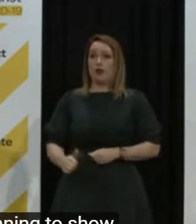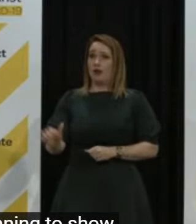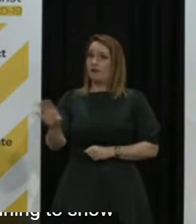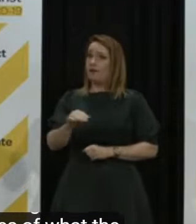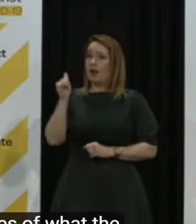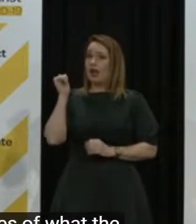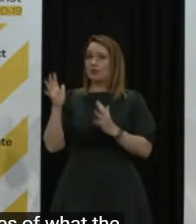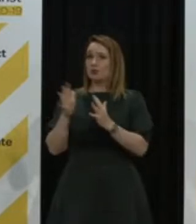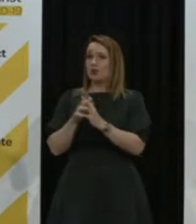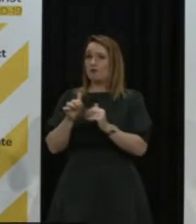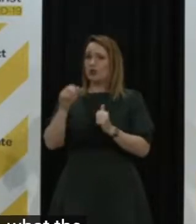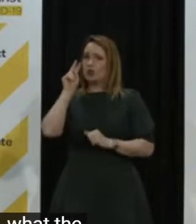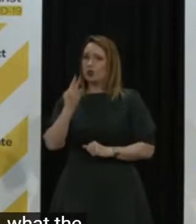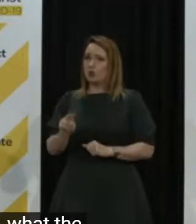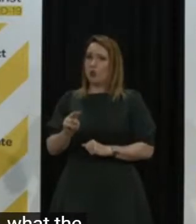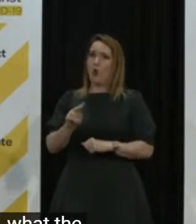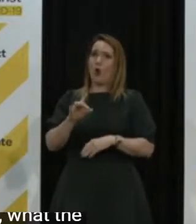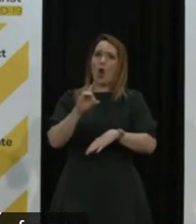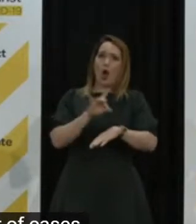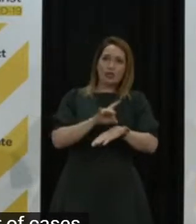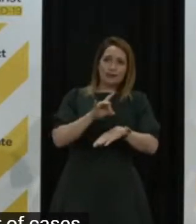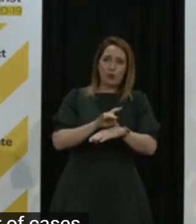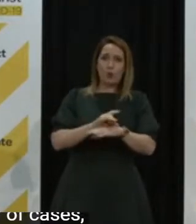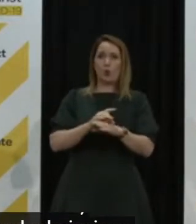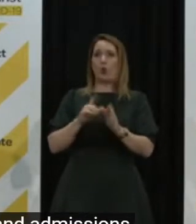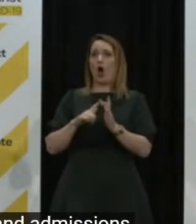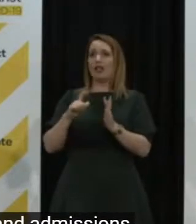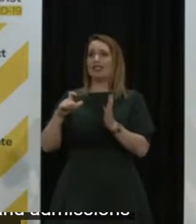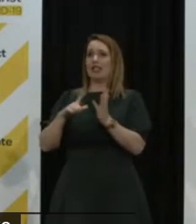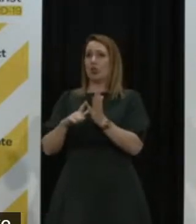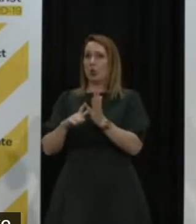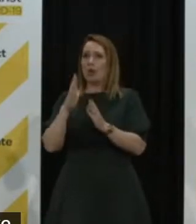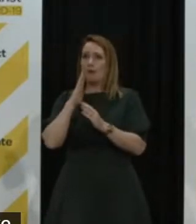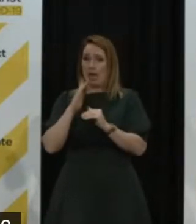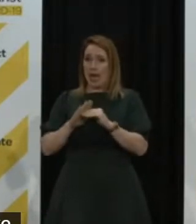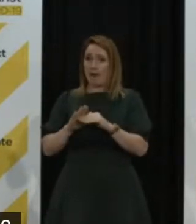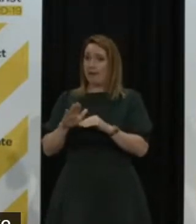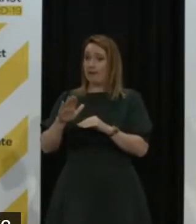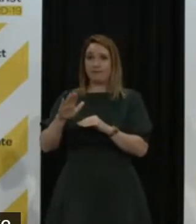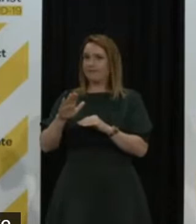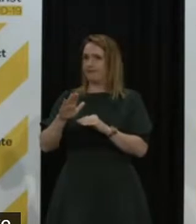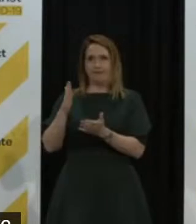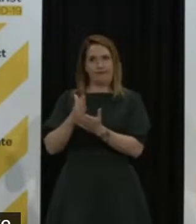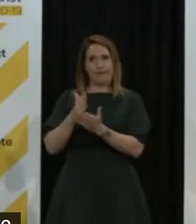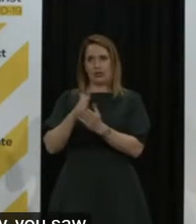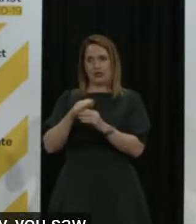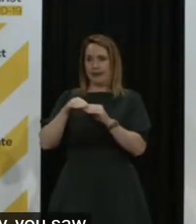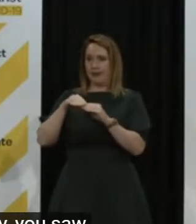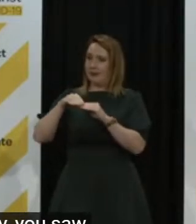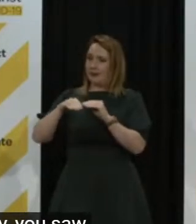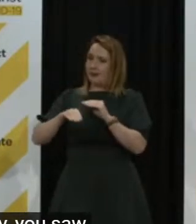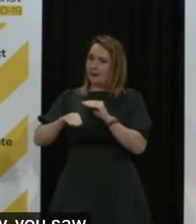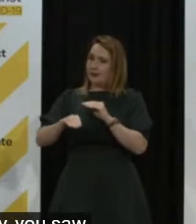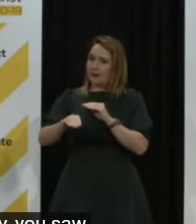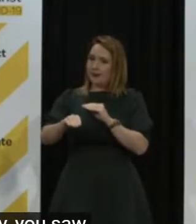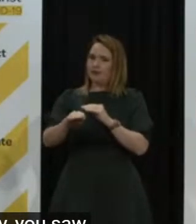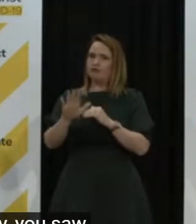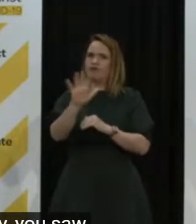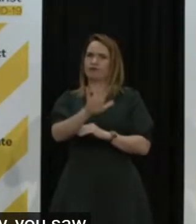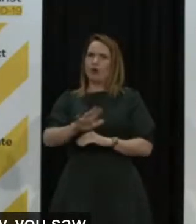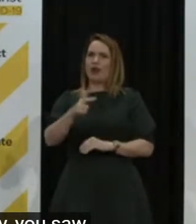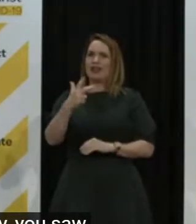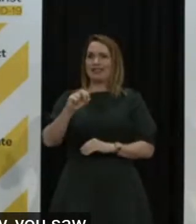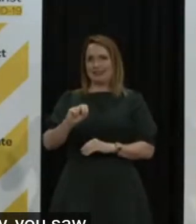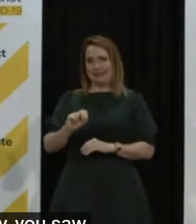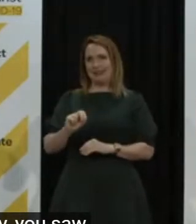week that the hospital admissions and ICU bed numbers were not increasing. In fact, they dropped towards the end of the week, and they're hovering around 80